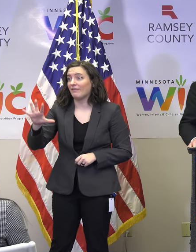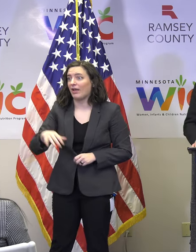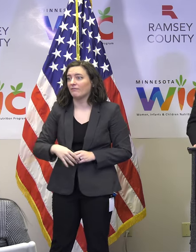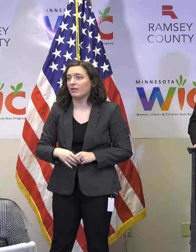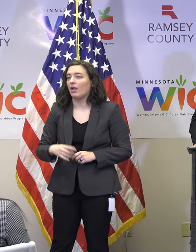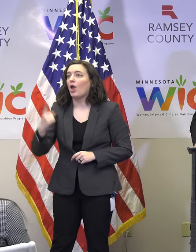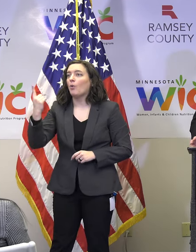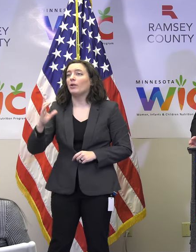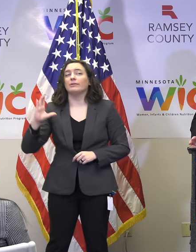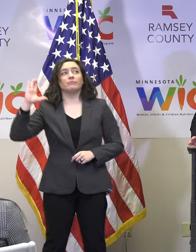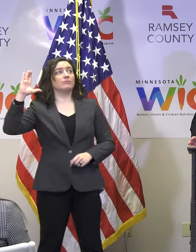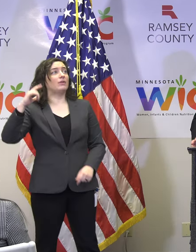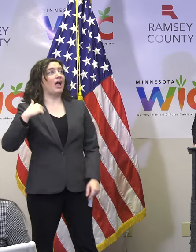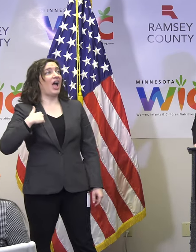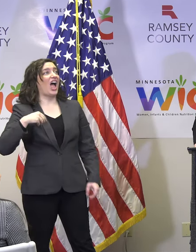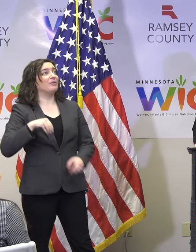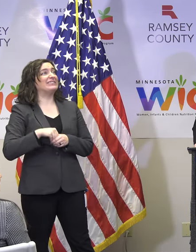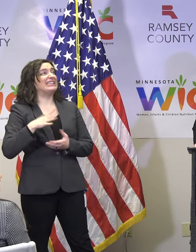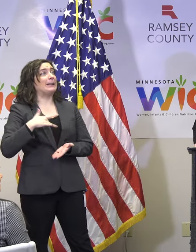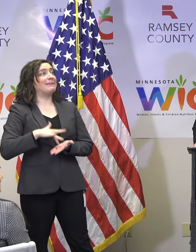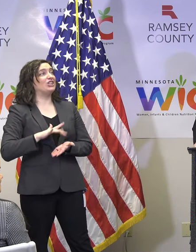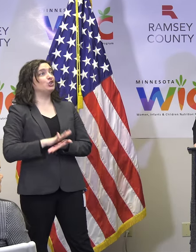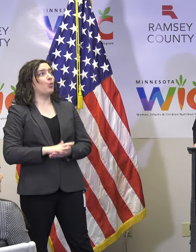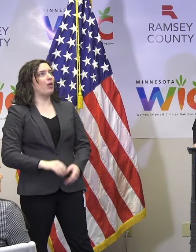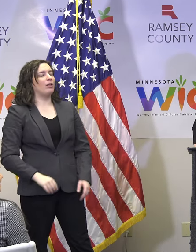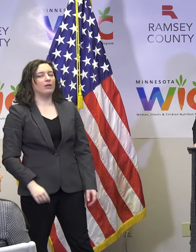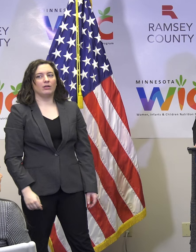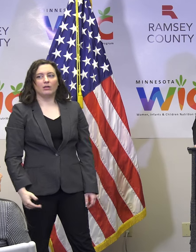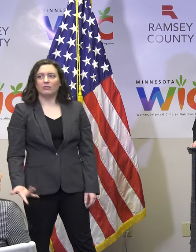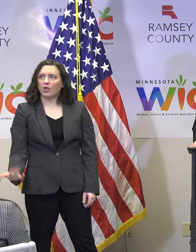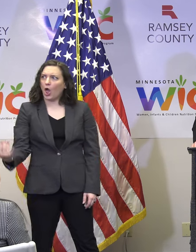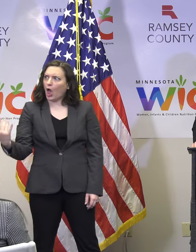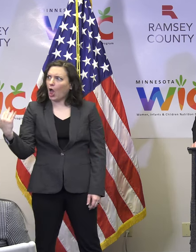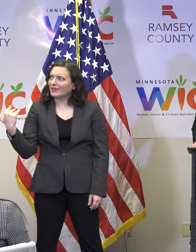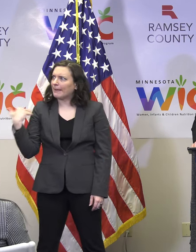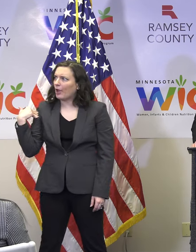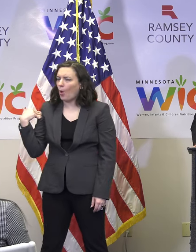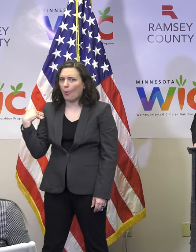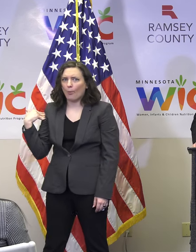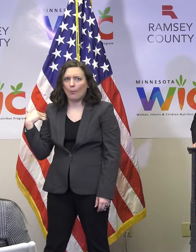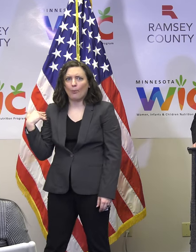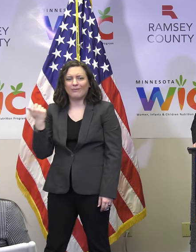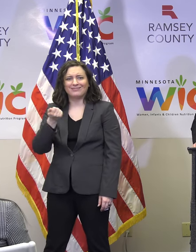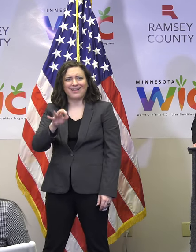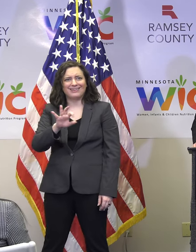school. You know, it's a long time ago, 1995, haven't had a budget on time.